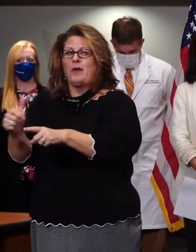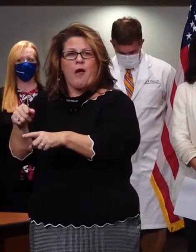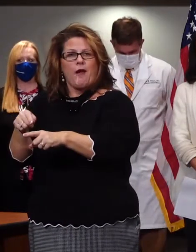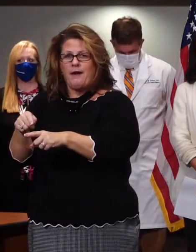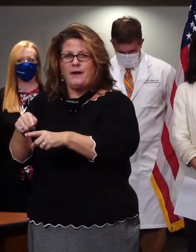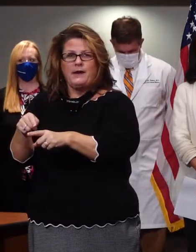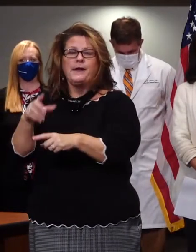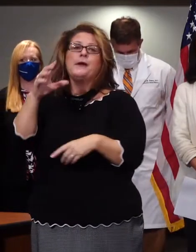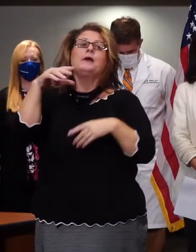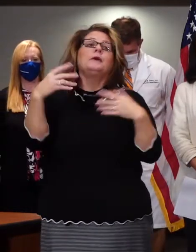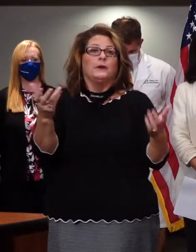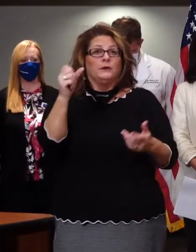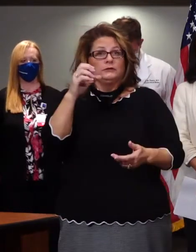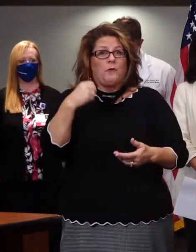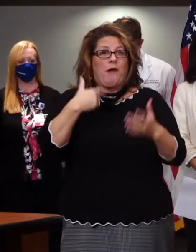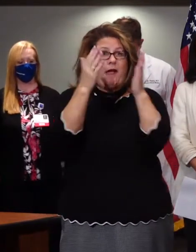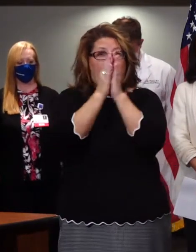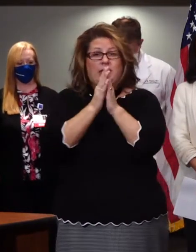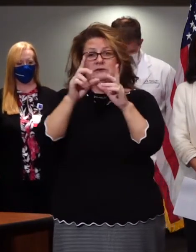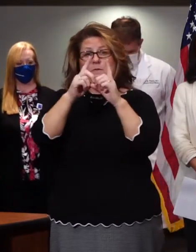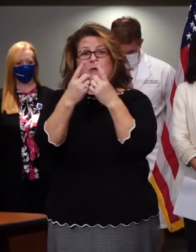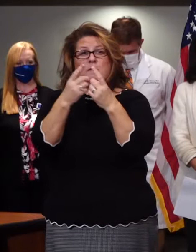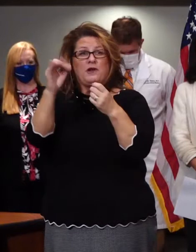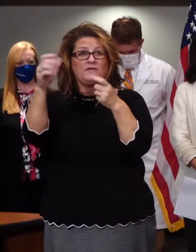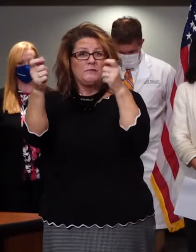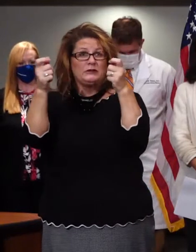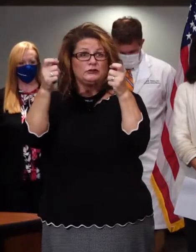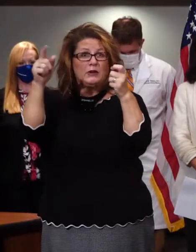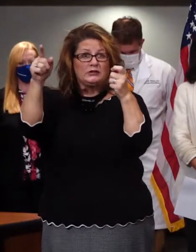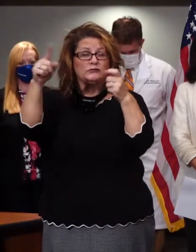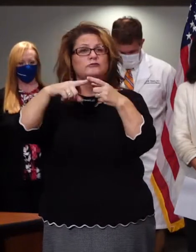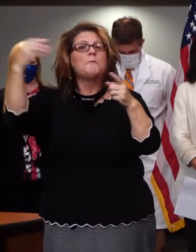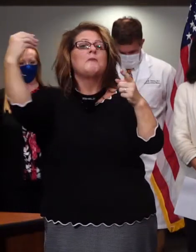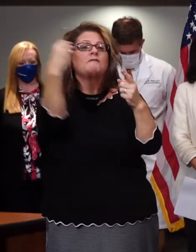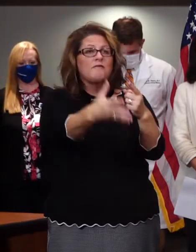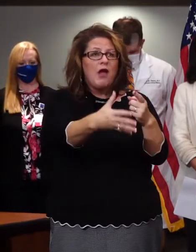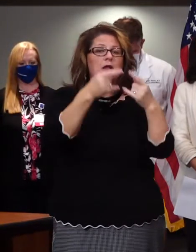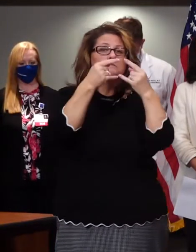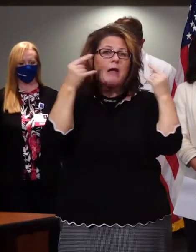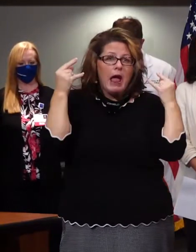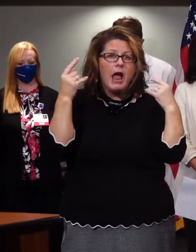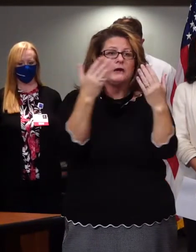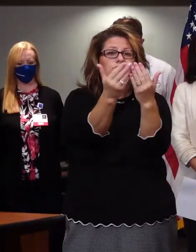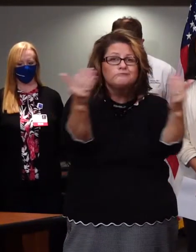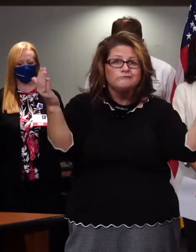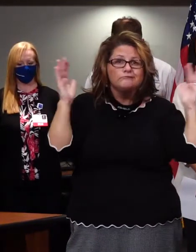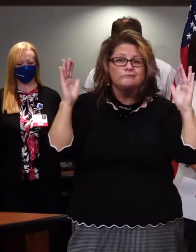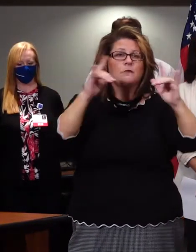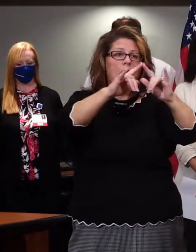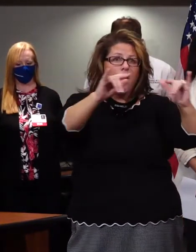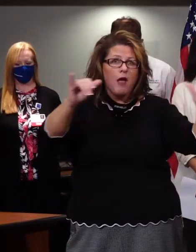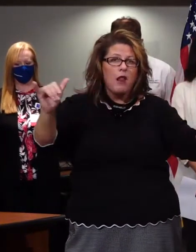I directed the Department of Administration to provide personal protective equipment for every school district that